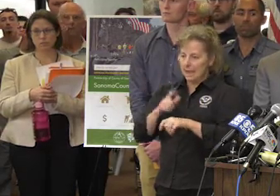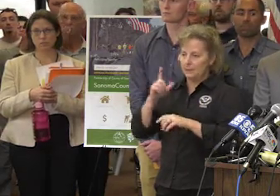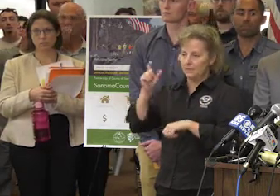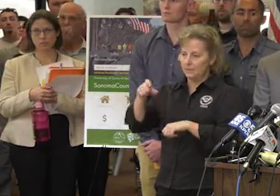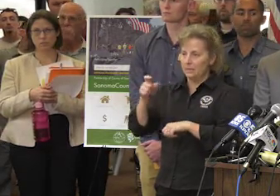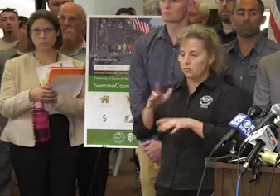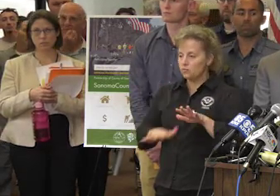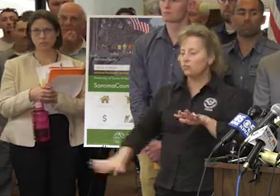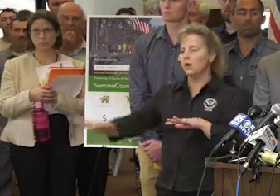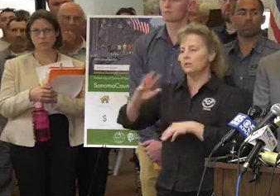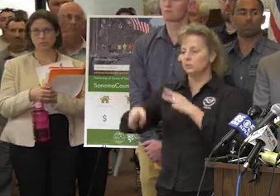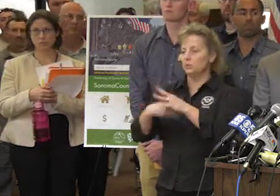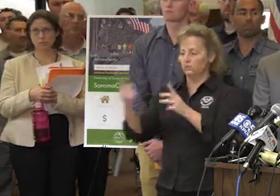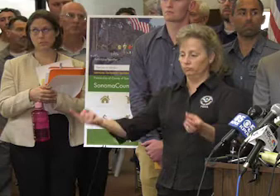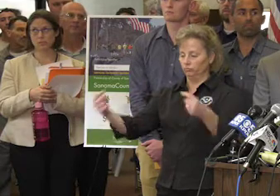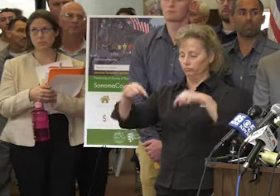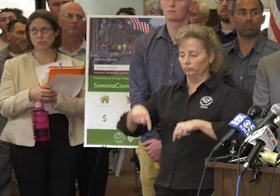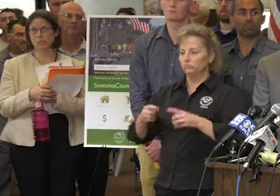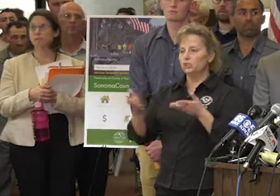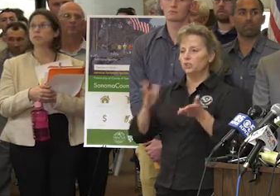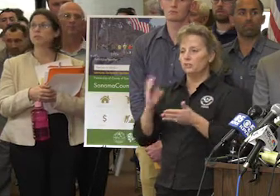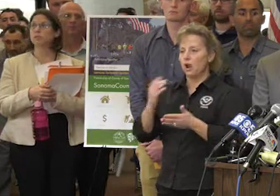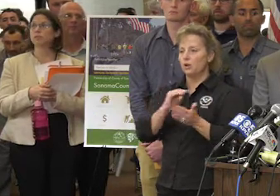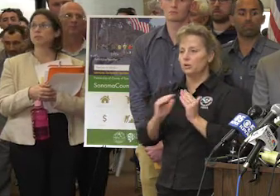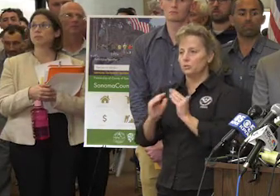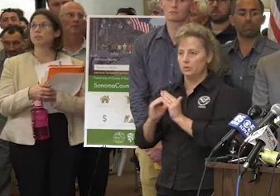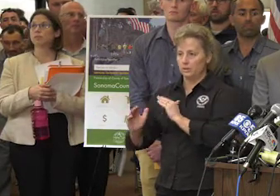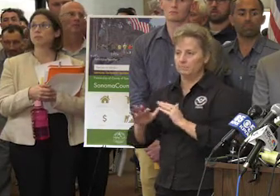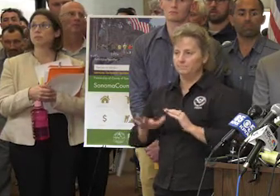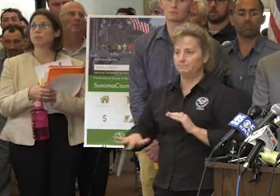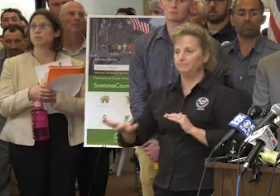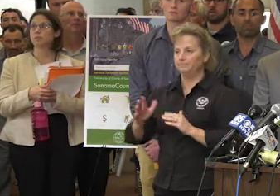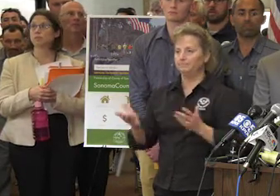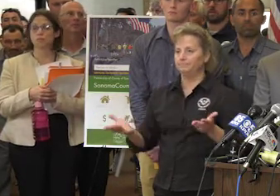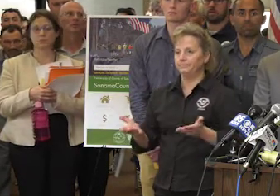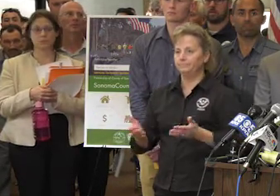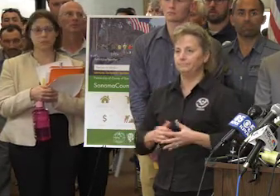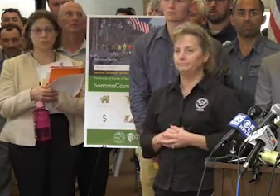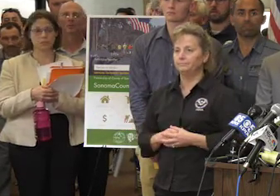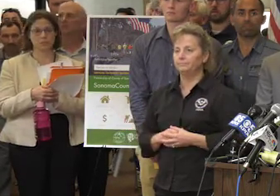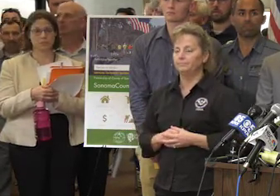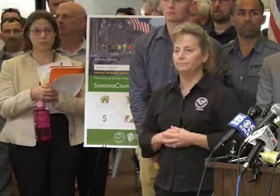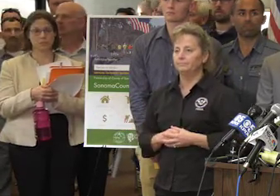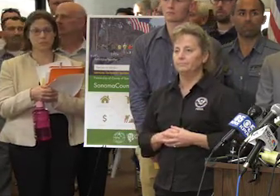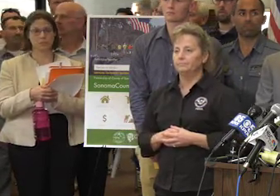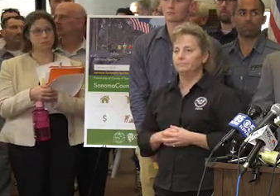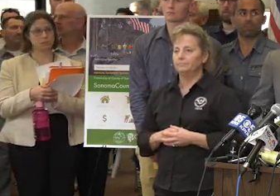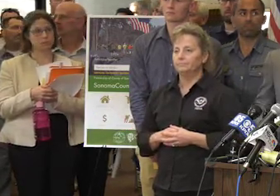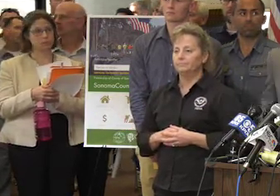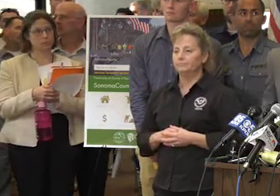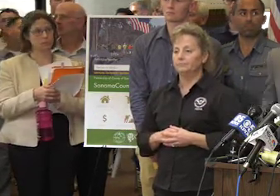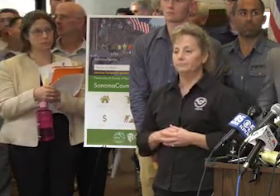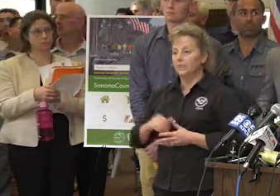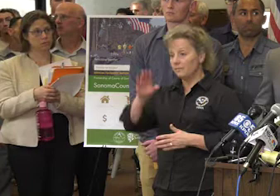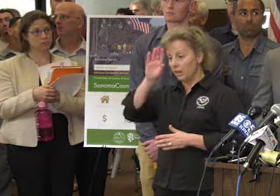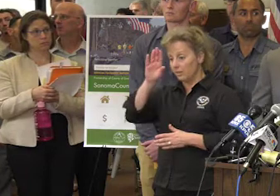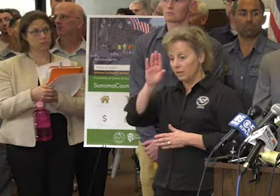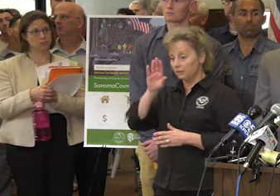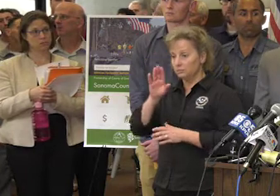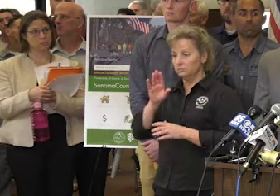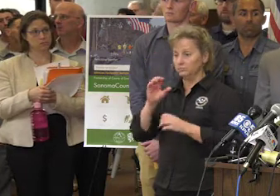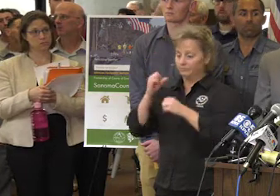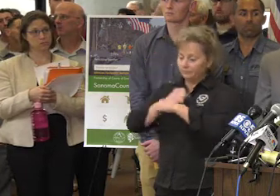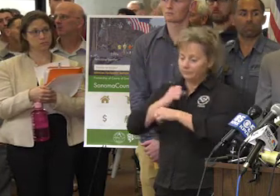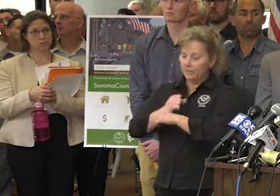the world, literally, to be able to serve our community. In addition to the firefight for the past week, there has been